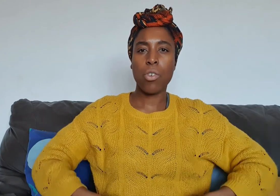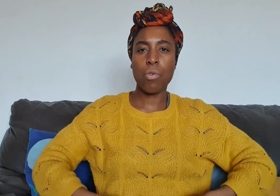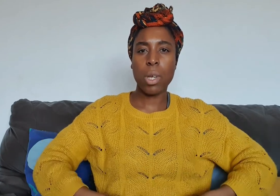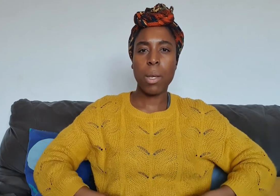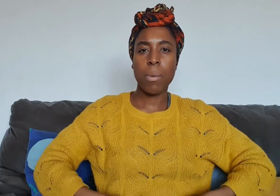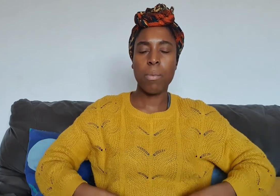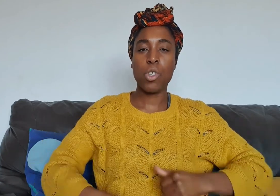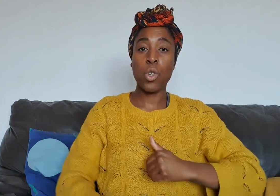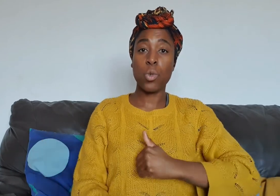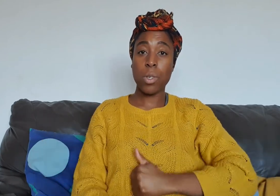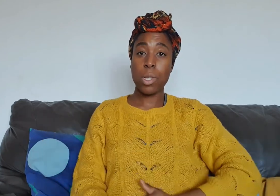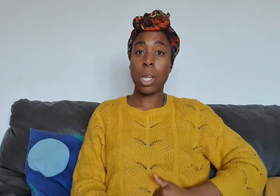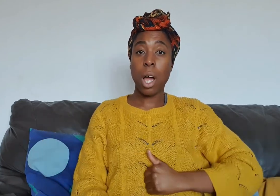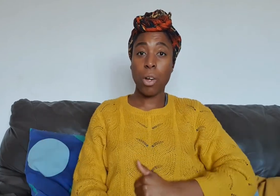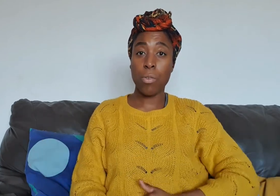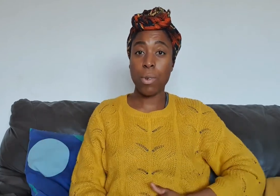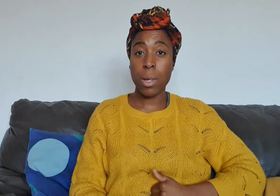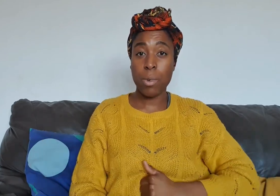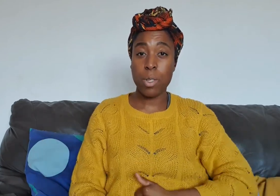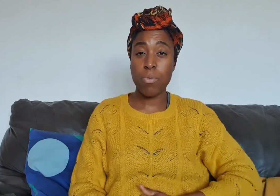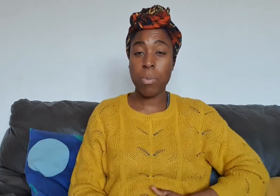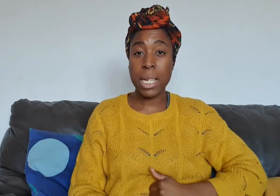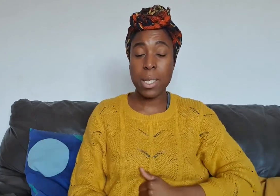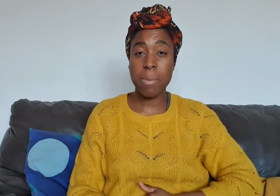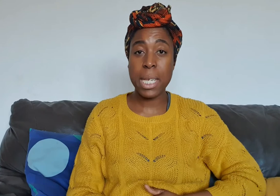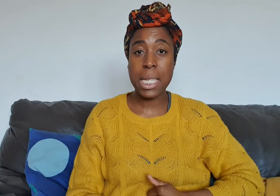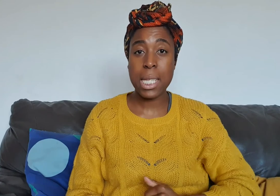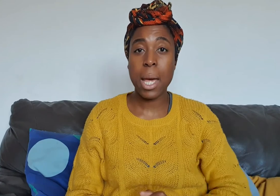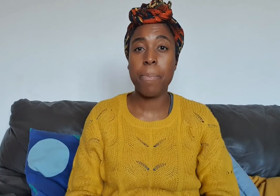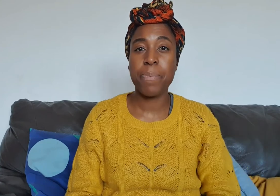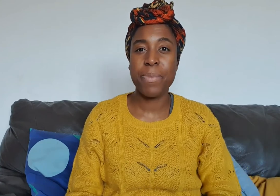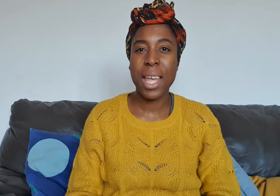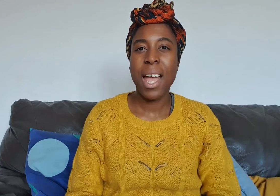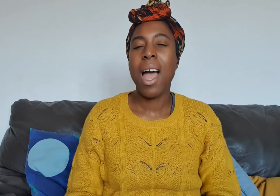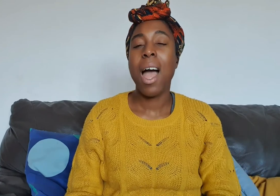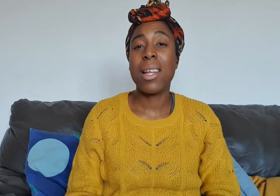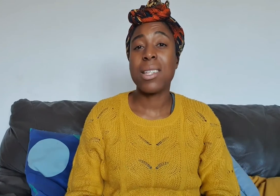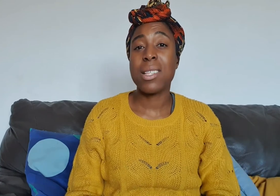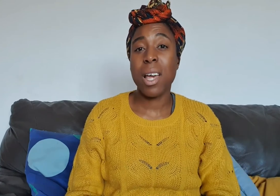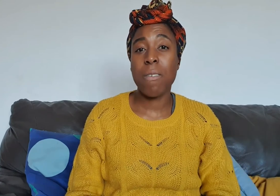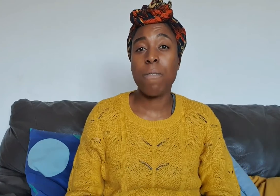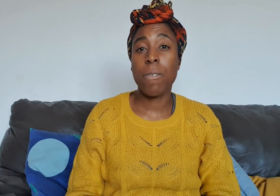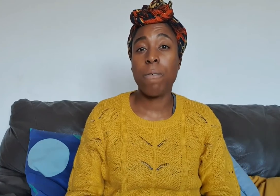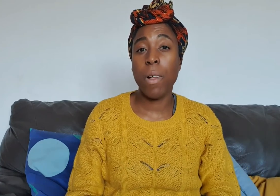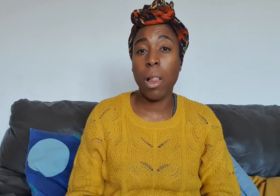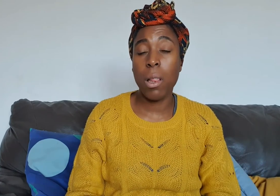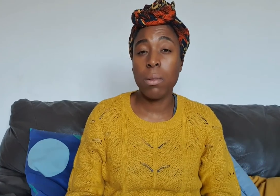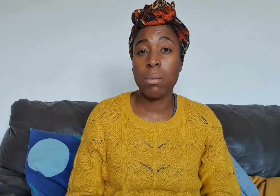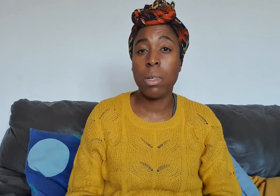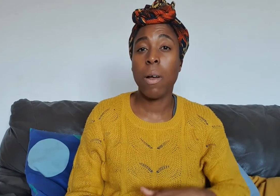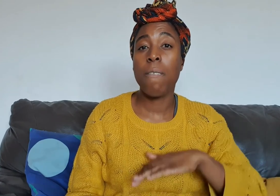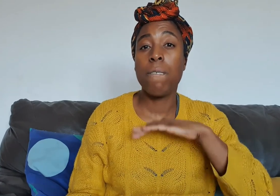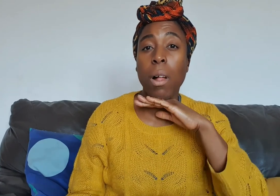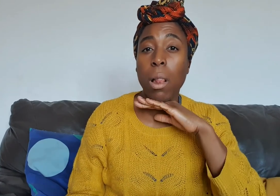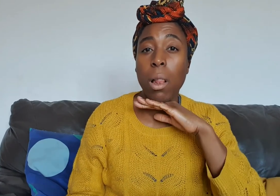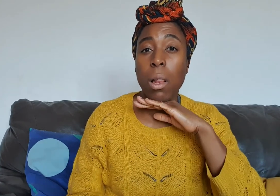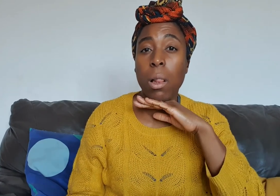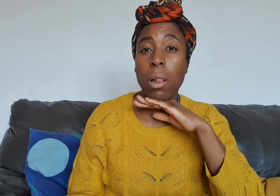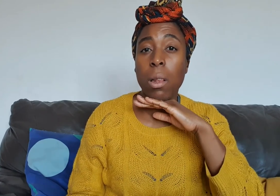Hungry. But you can also sign hungry, which is probably a little bit easier. And the sign for full, full.